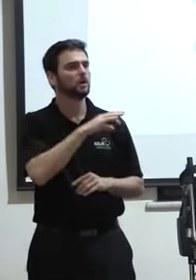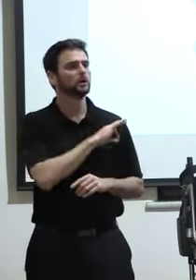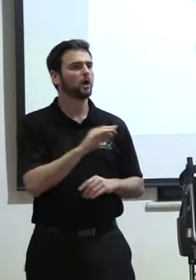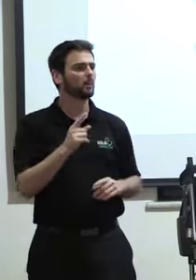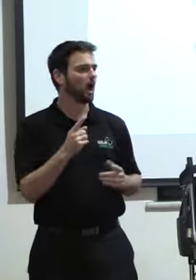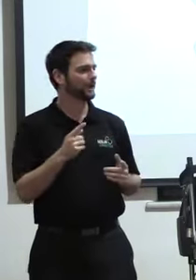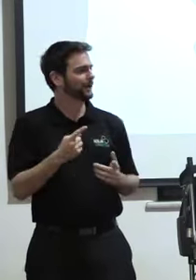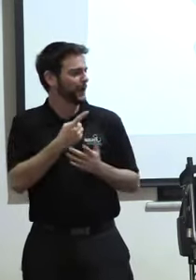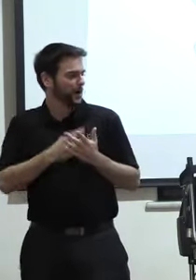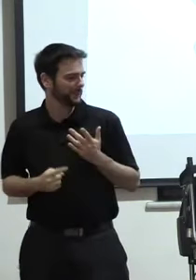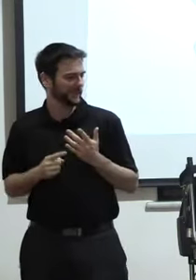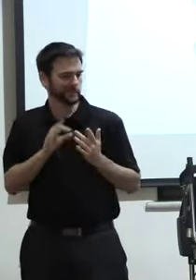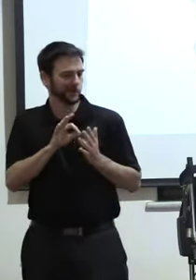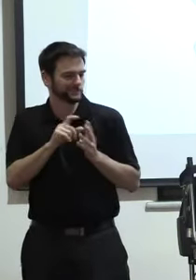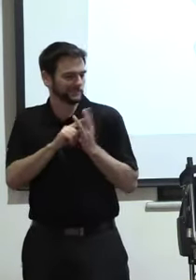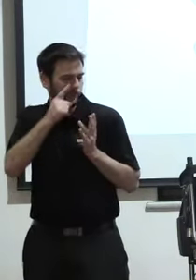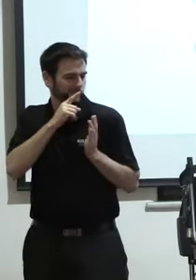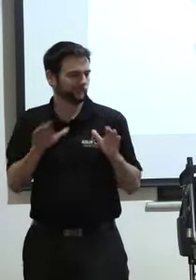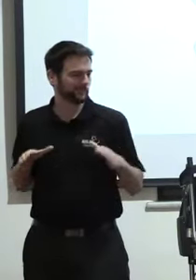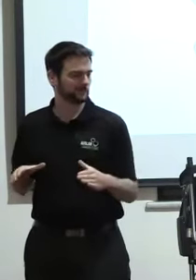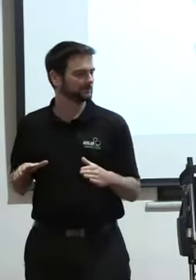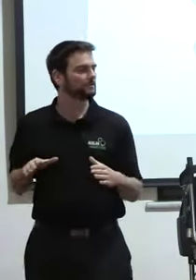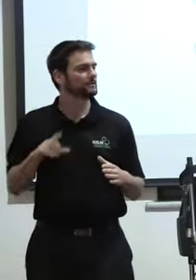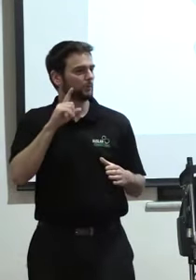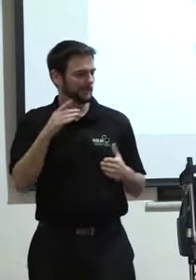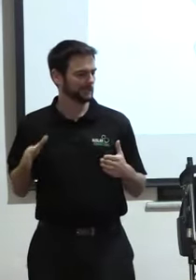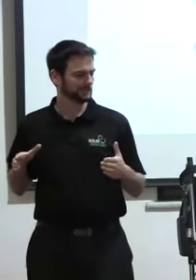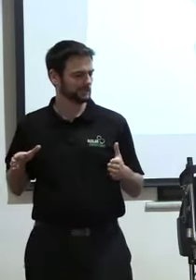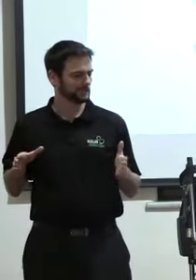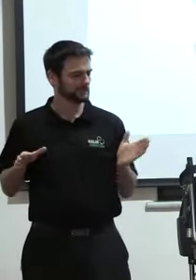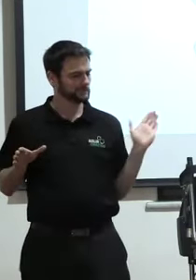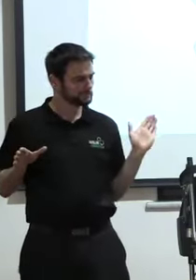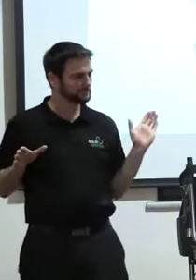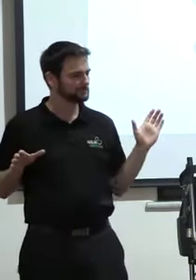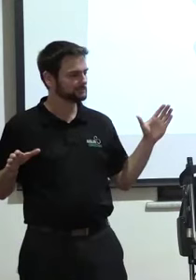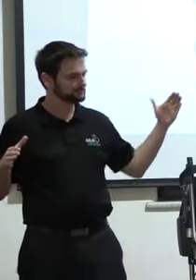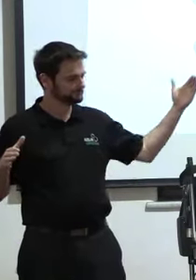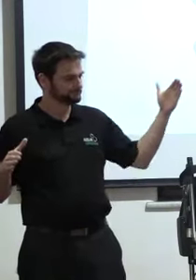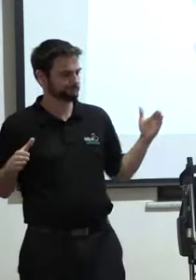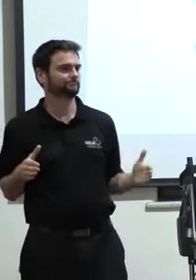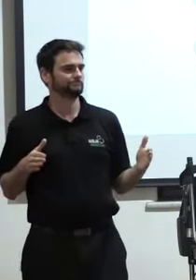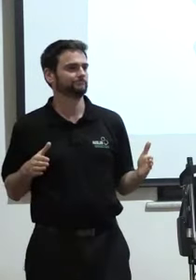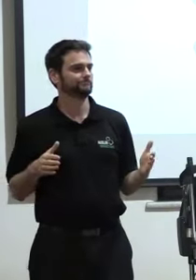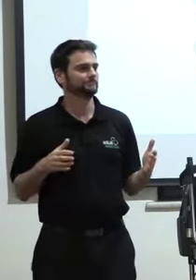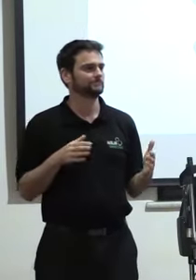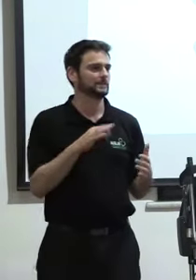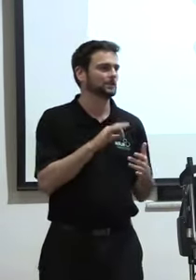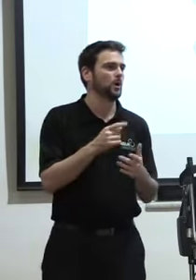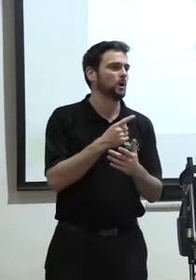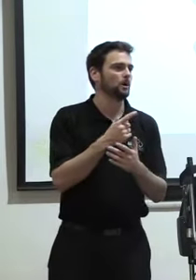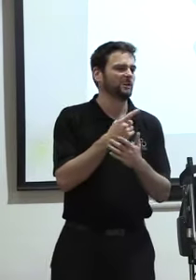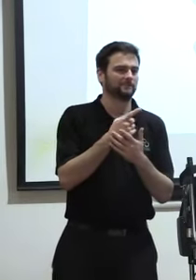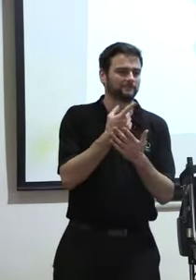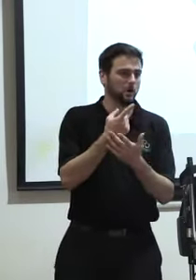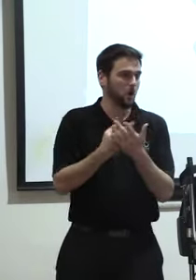that's just for disability providers or just for the medical side of things.